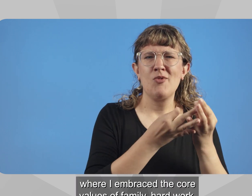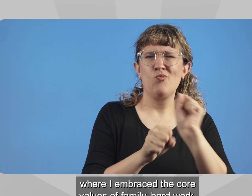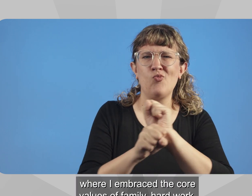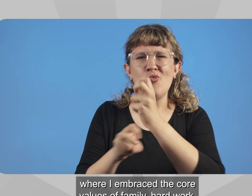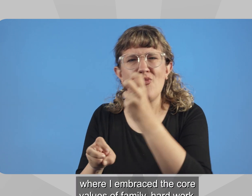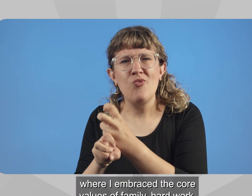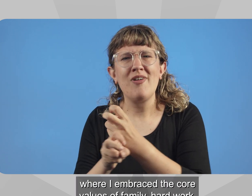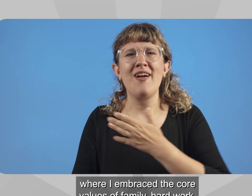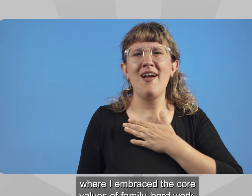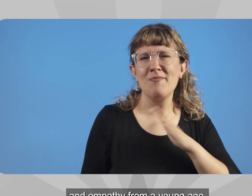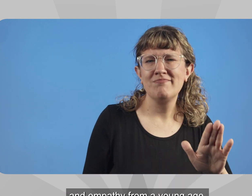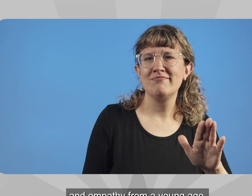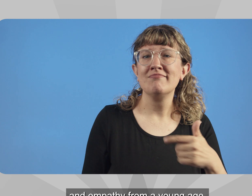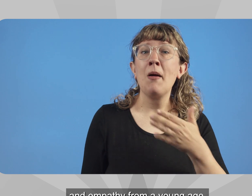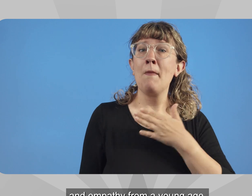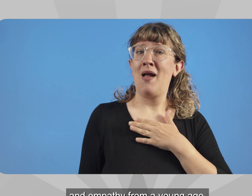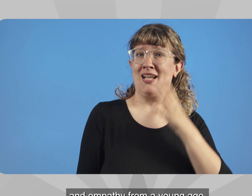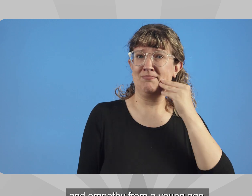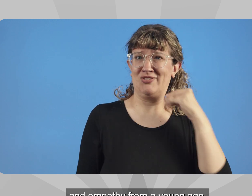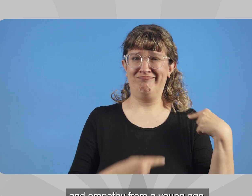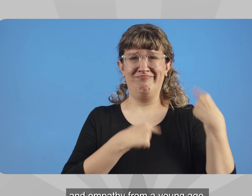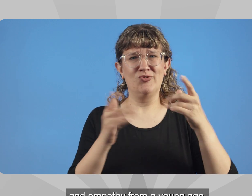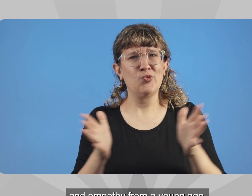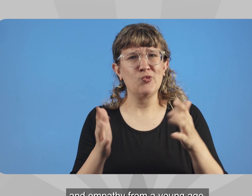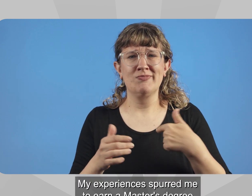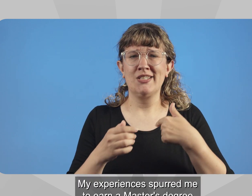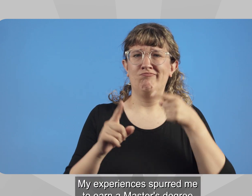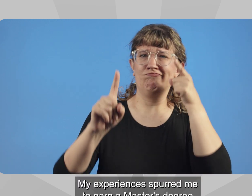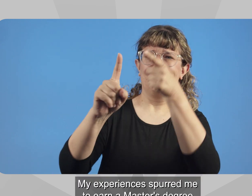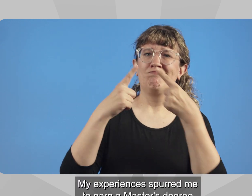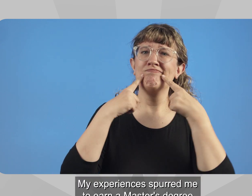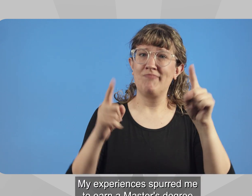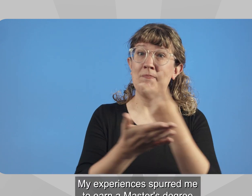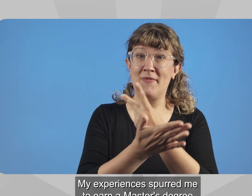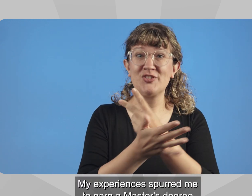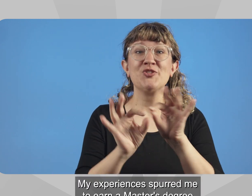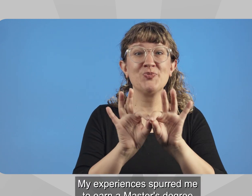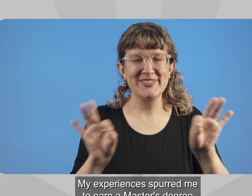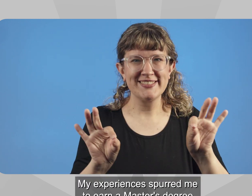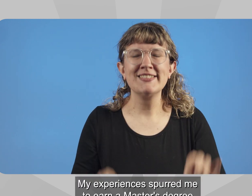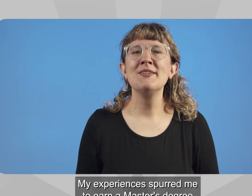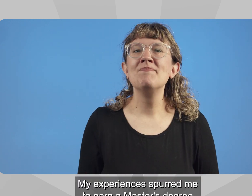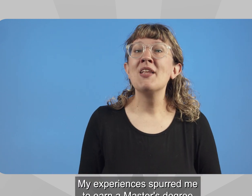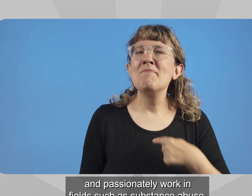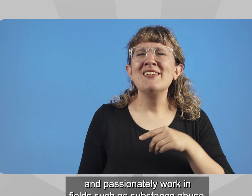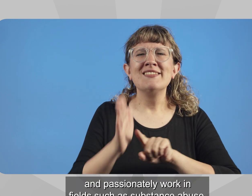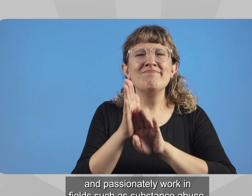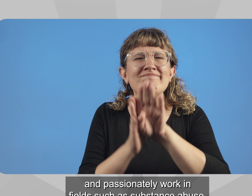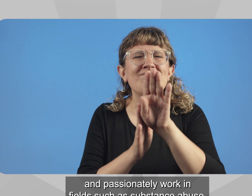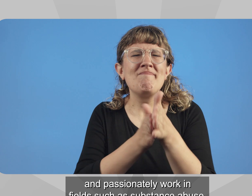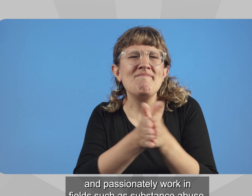of family, hard work, and empathy from a young age. My experiences spurred me to earn a master's degree